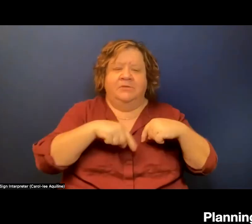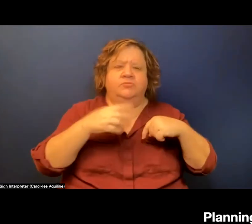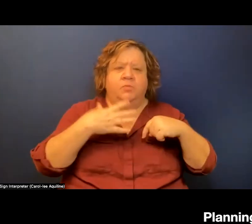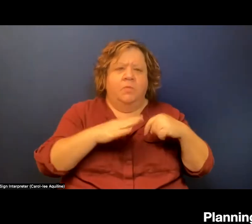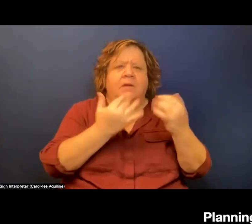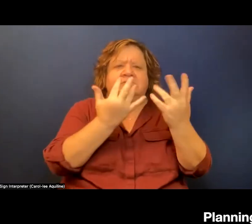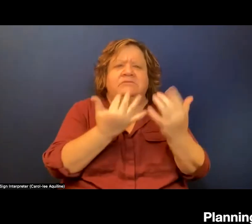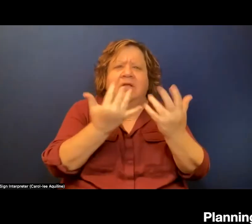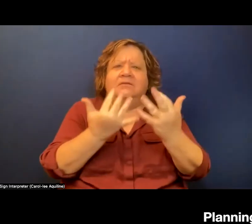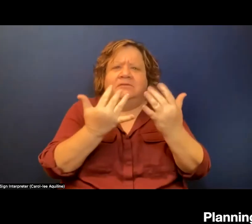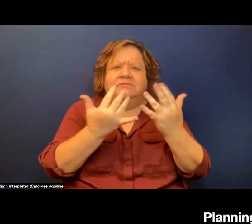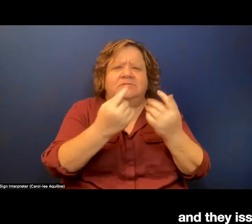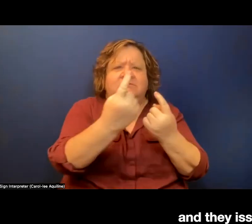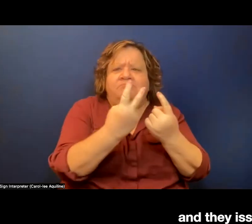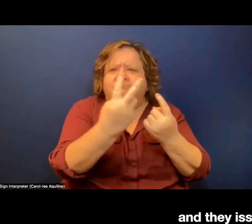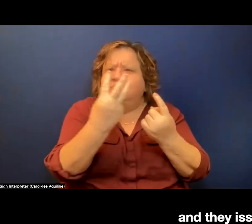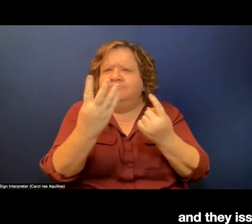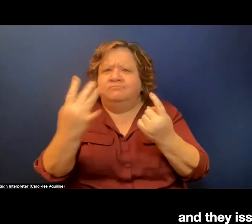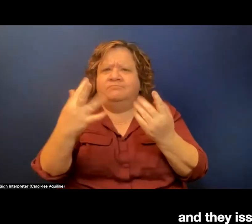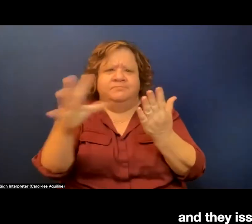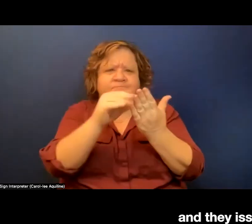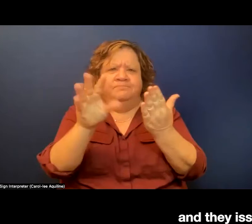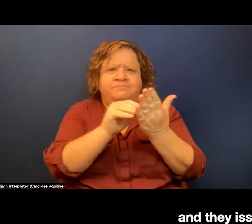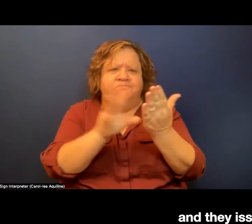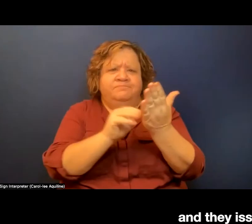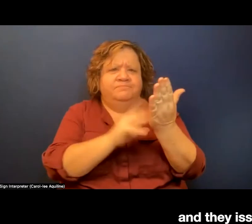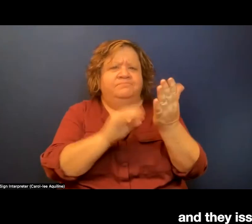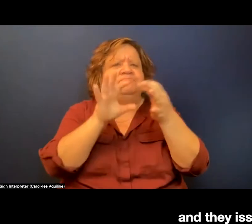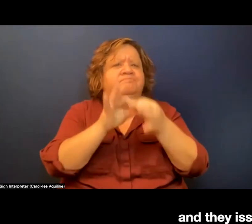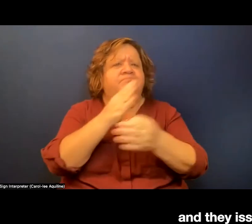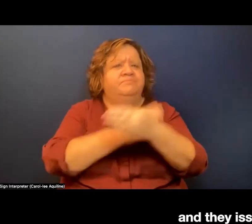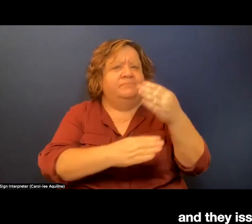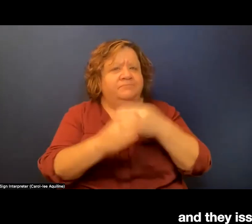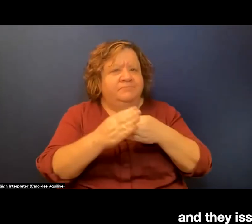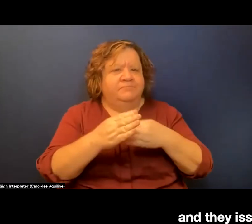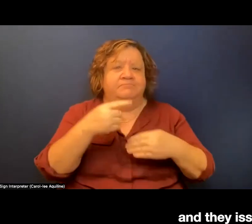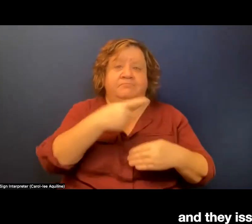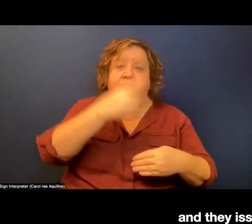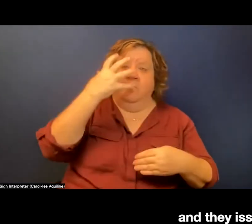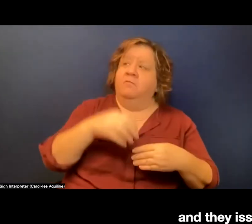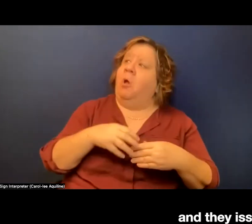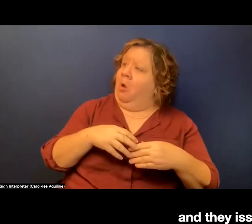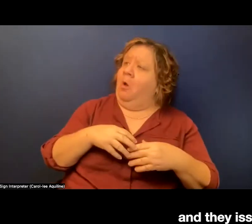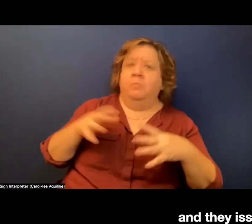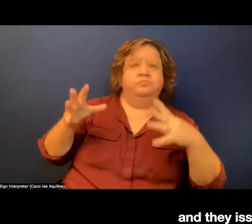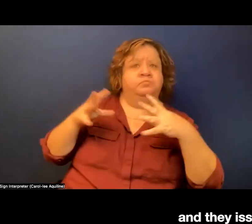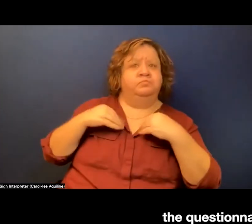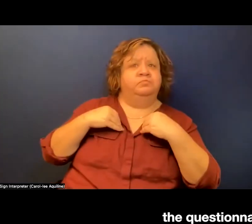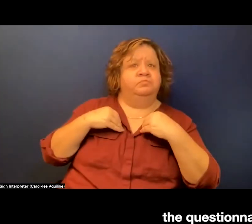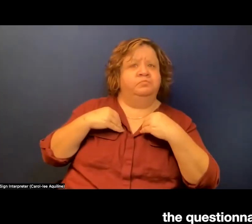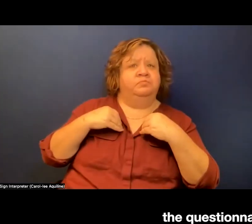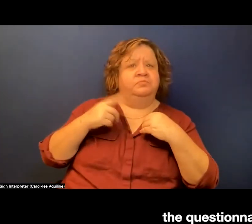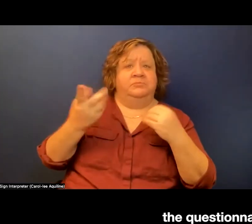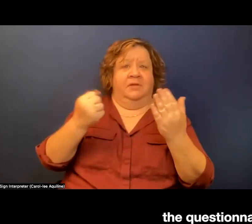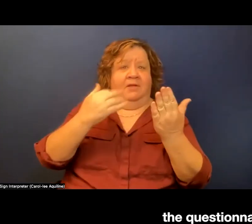they accepted our recommendation, and they issued a formal letter to us stating